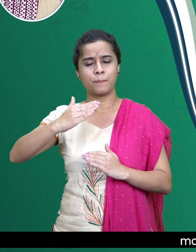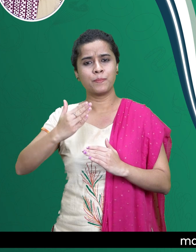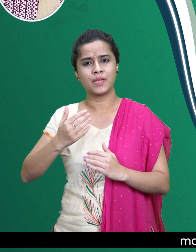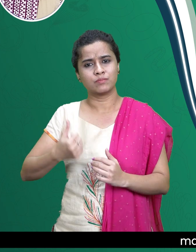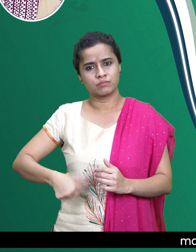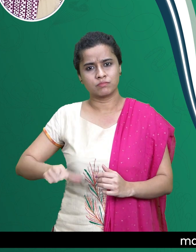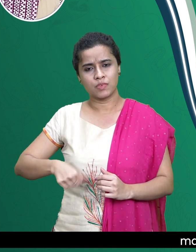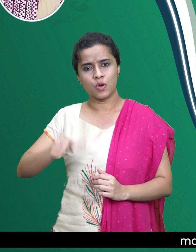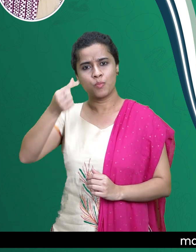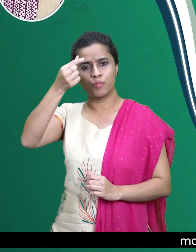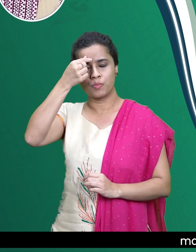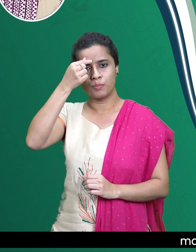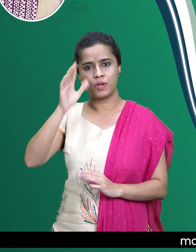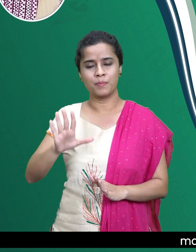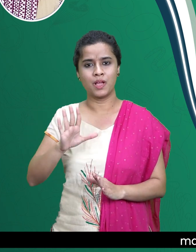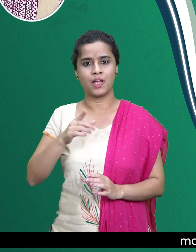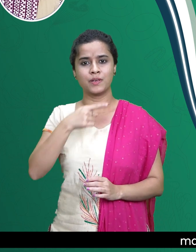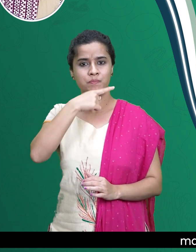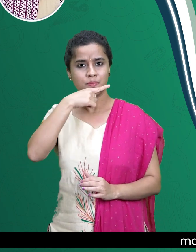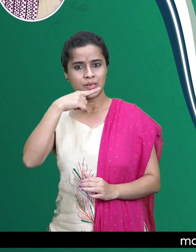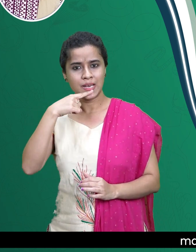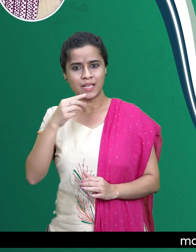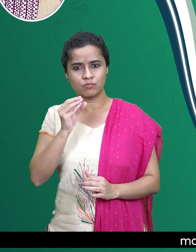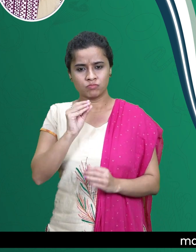with blood loss.